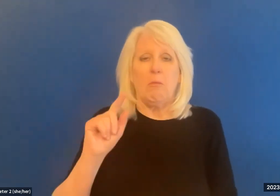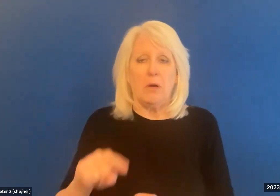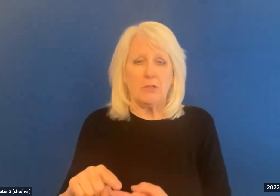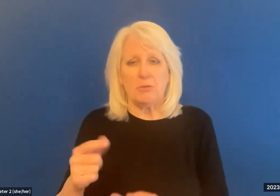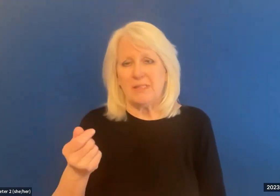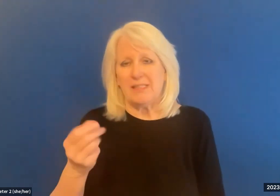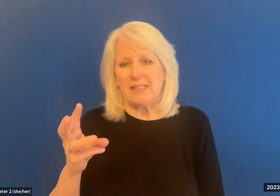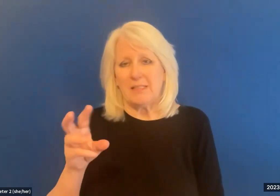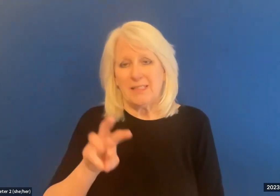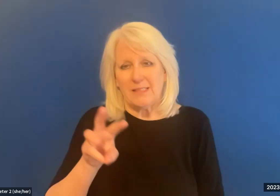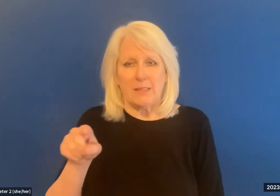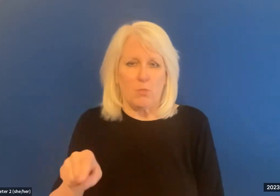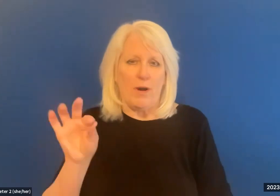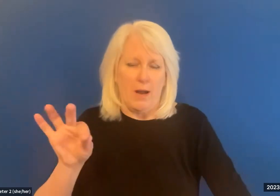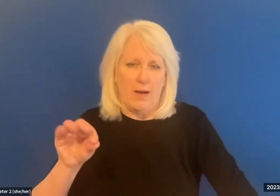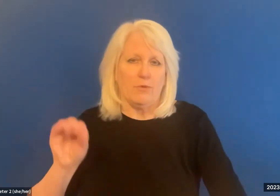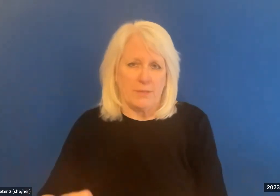66.9% in